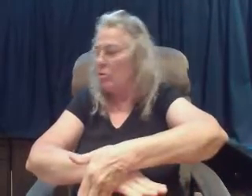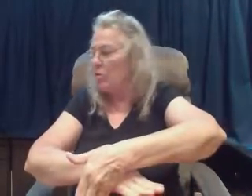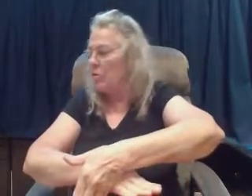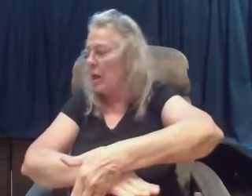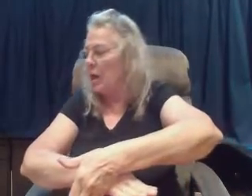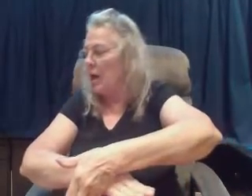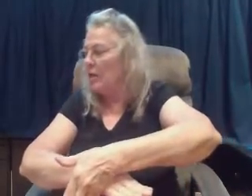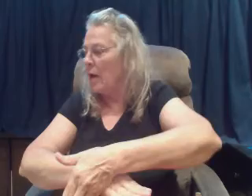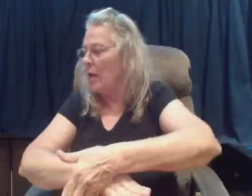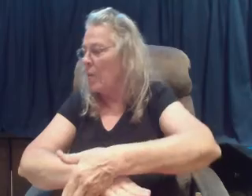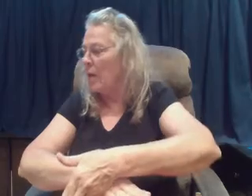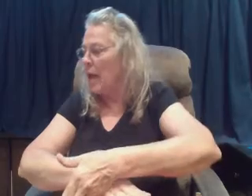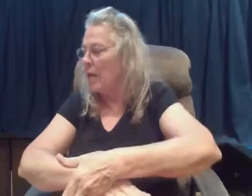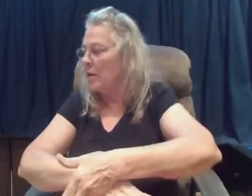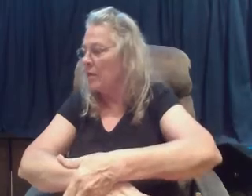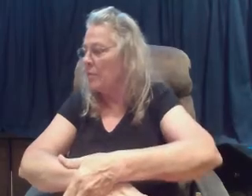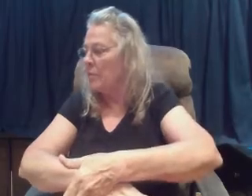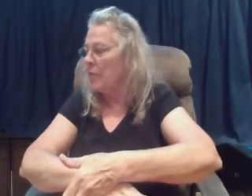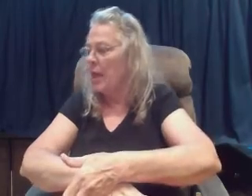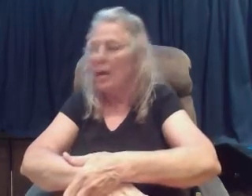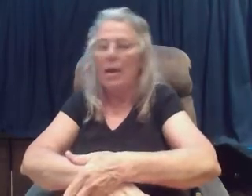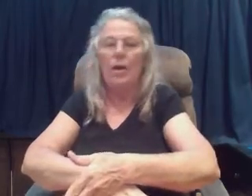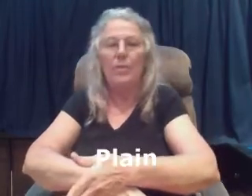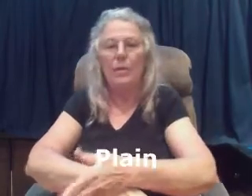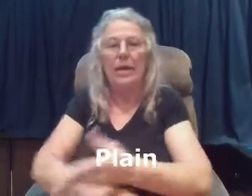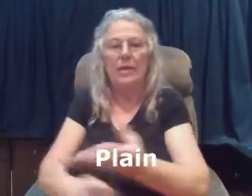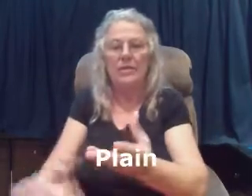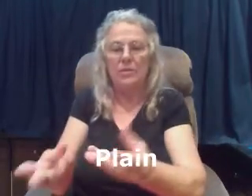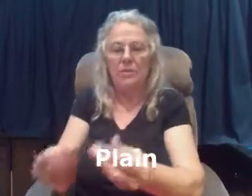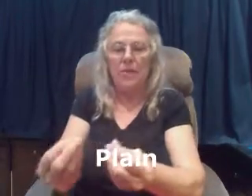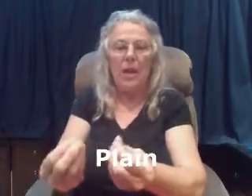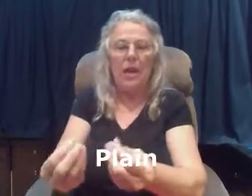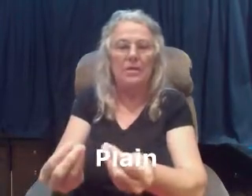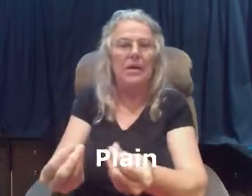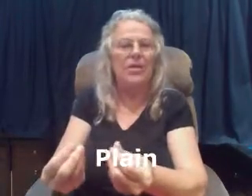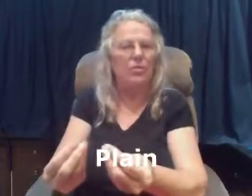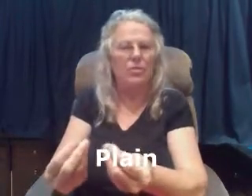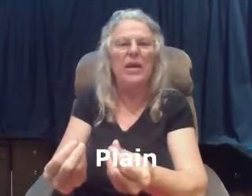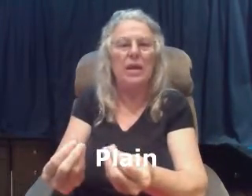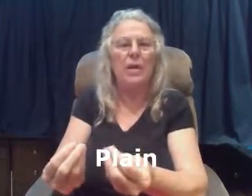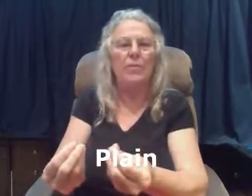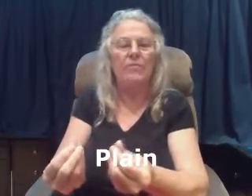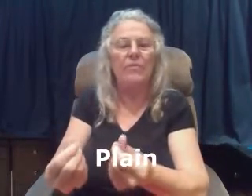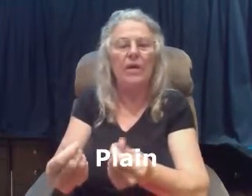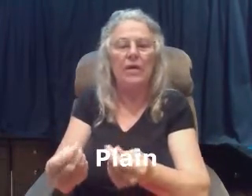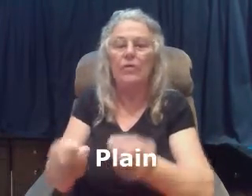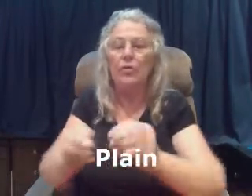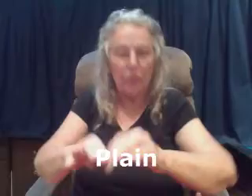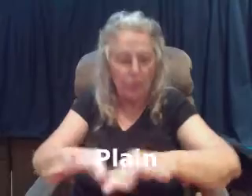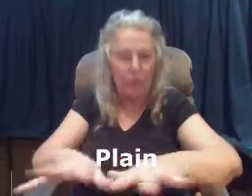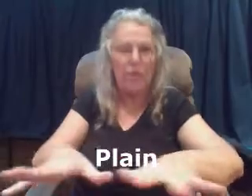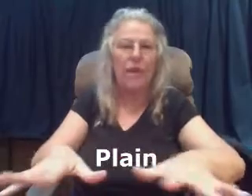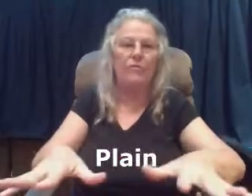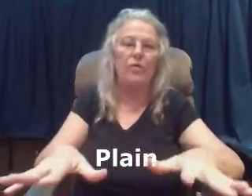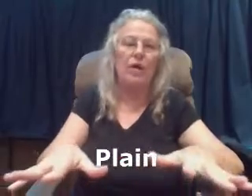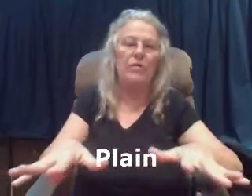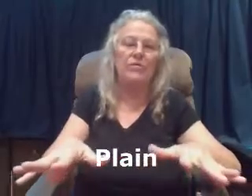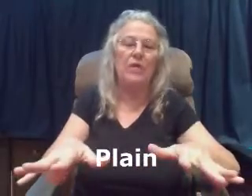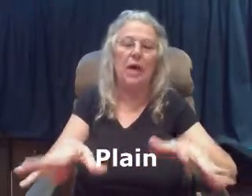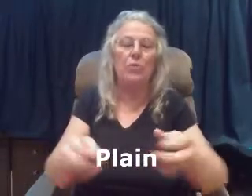your non-dominant hand. Planes, and it's like you're picking up and feeling the dirt. If you have enough time, you